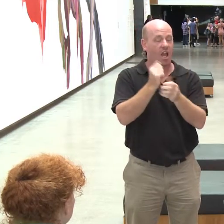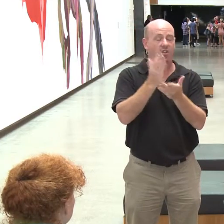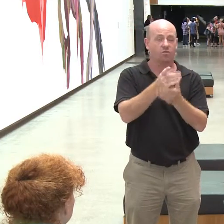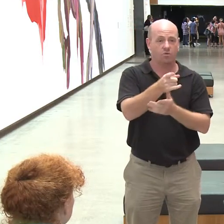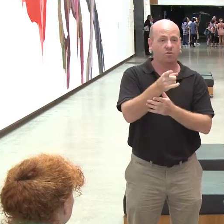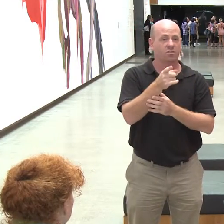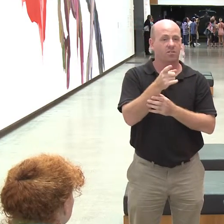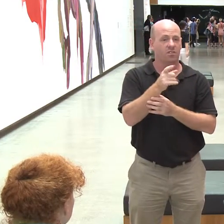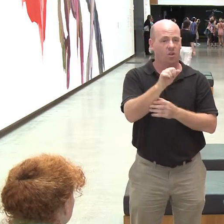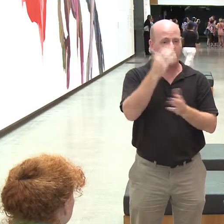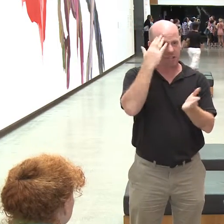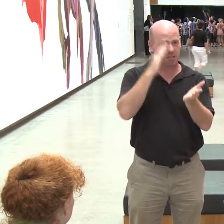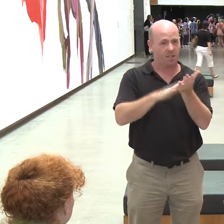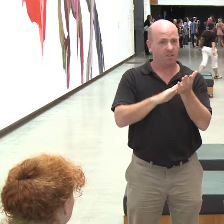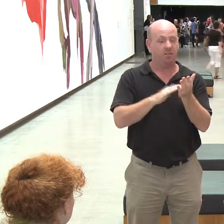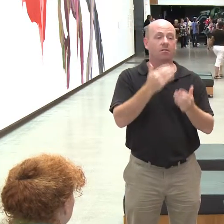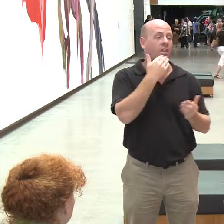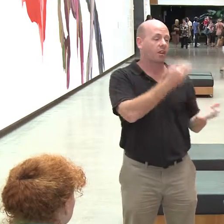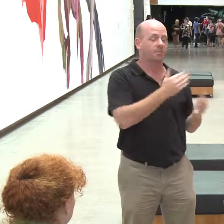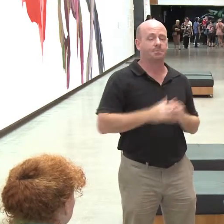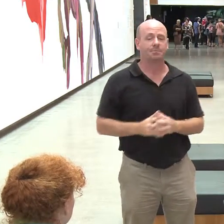was your experience. Thank you.